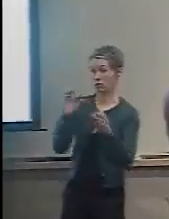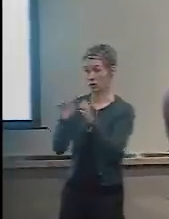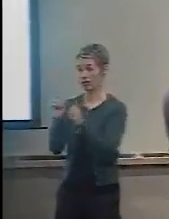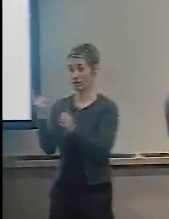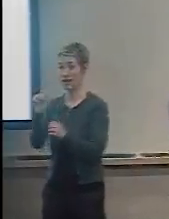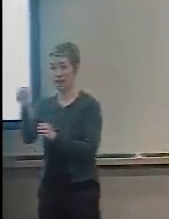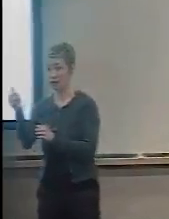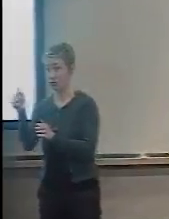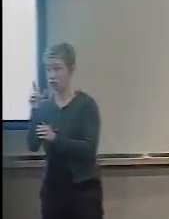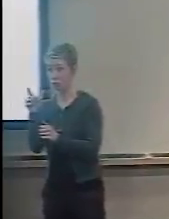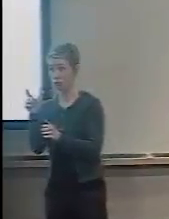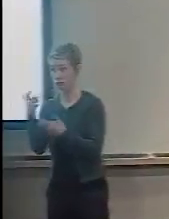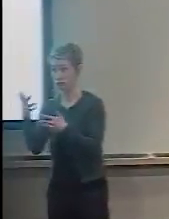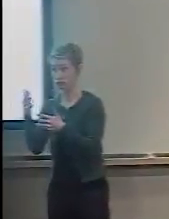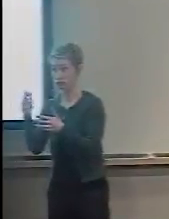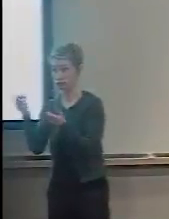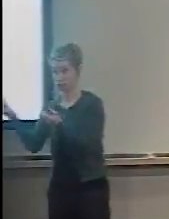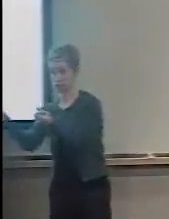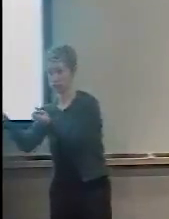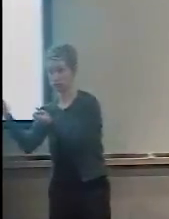Okay. Did you think about, or